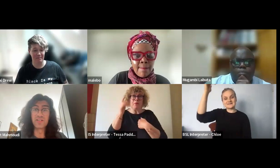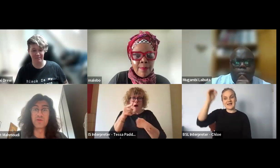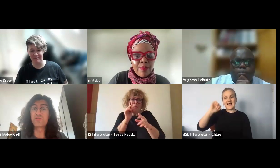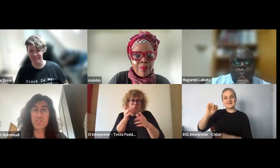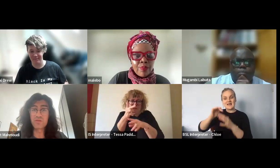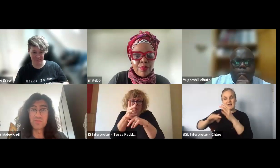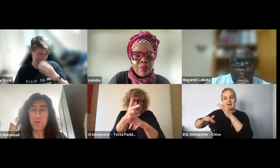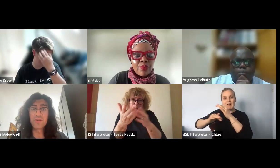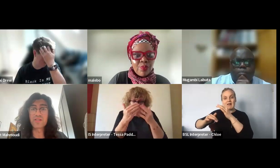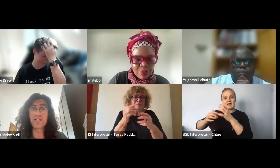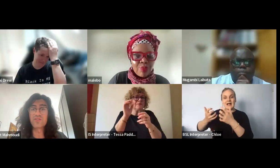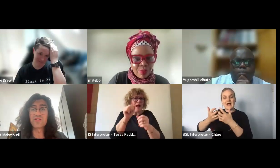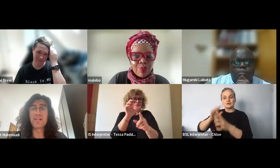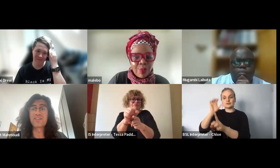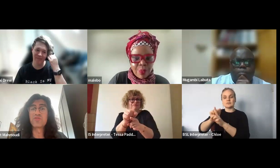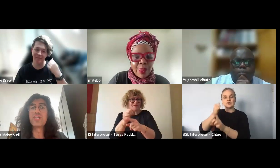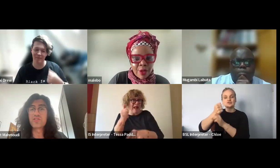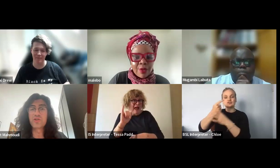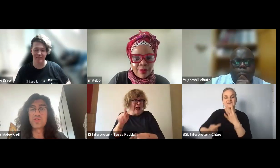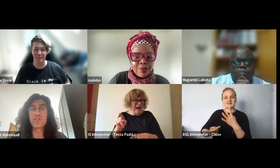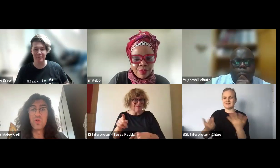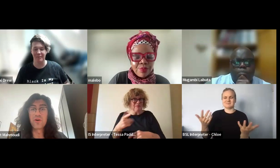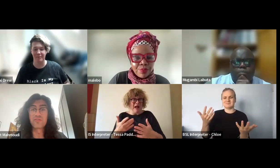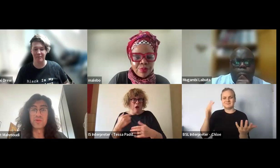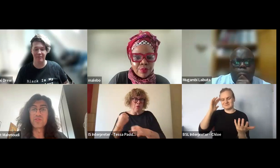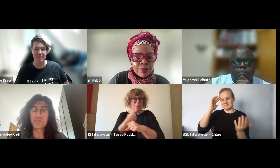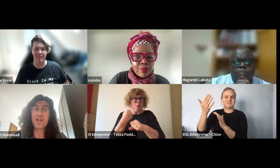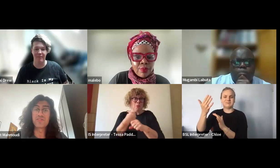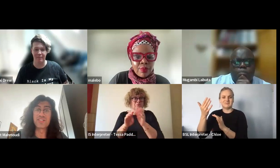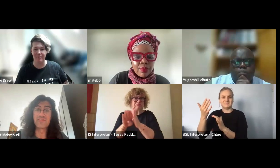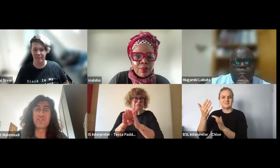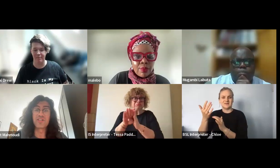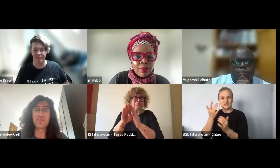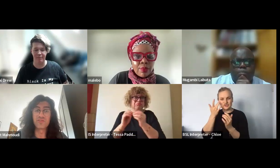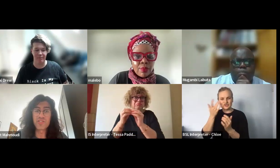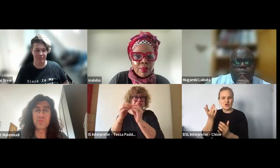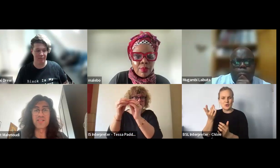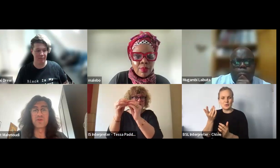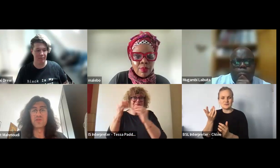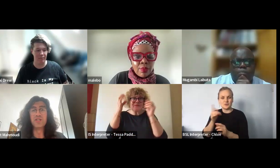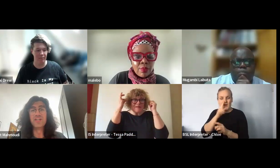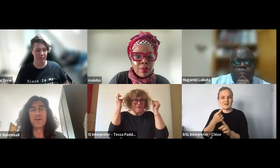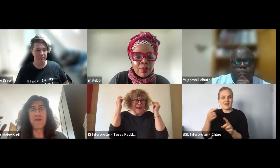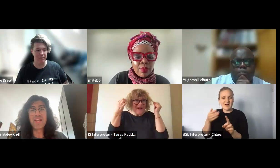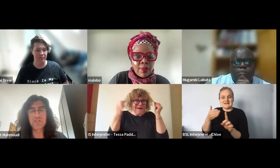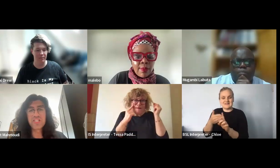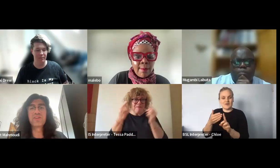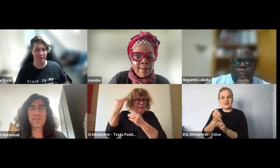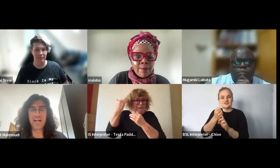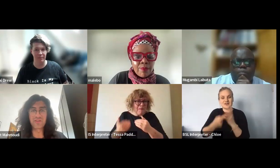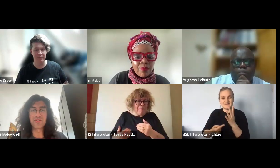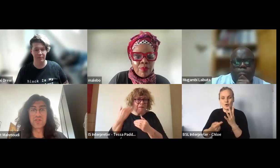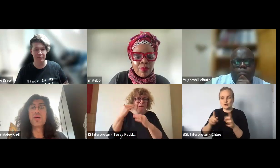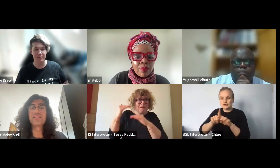their gender, which of course is bogus. Again, and that really just goes to the core of the bogus of trying to identify gender in the first place. But to make a